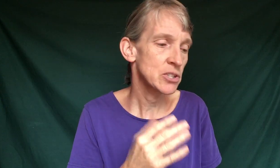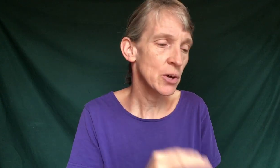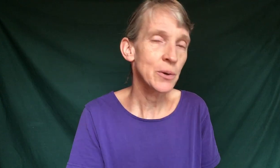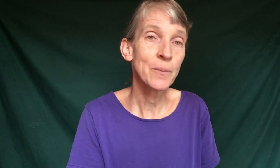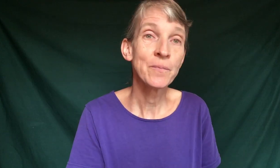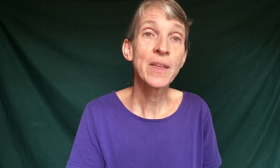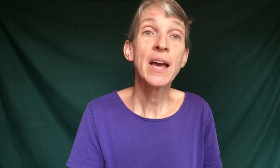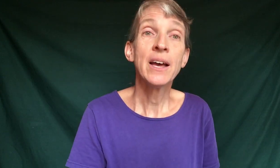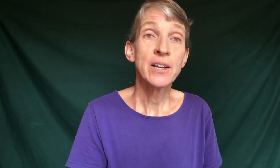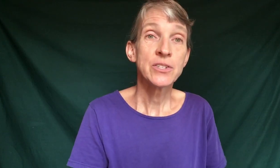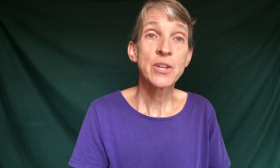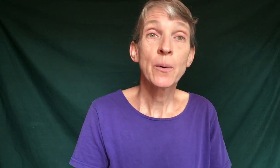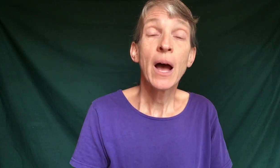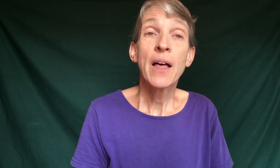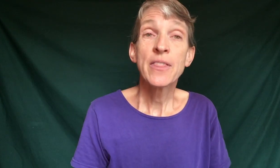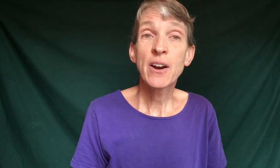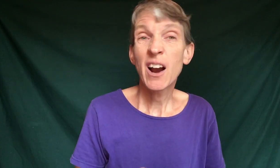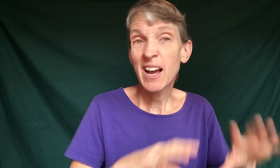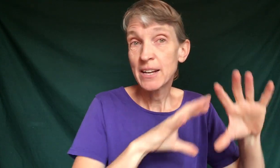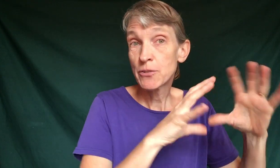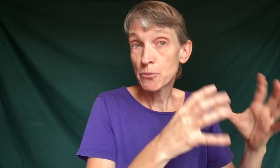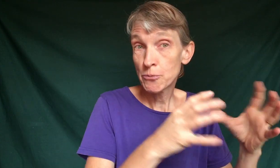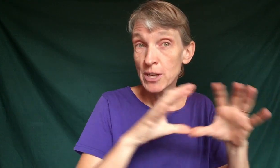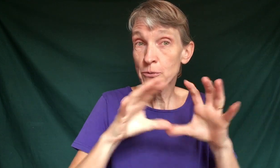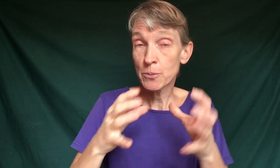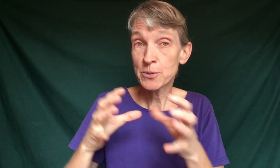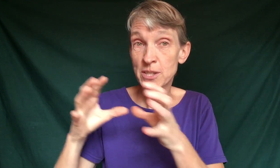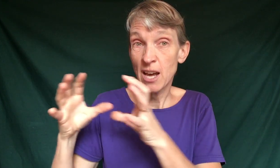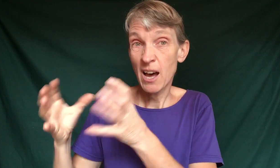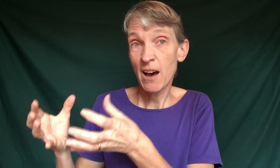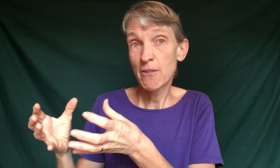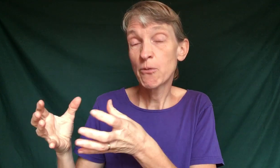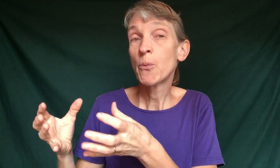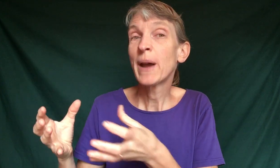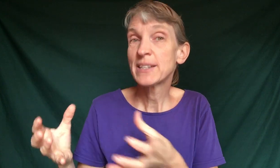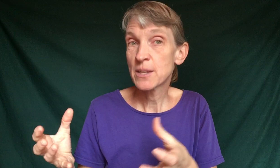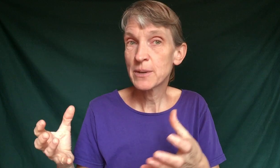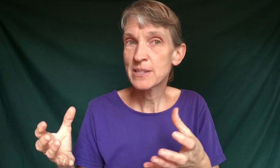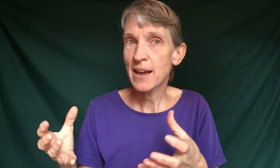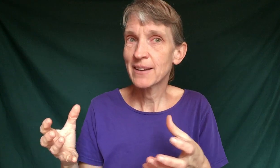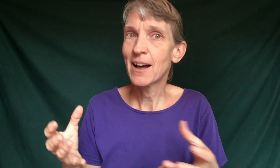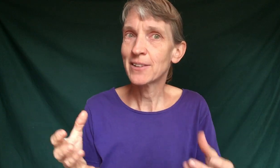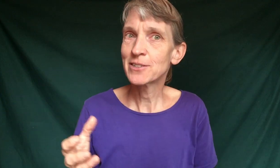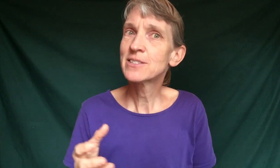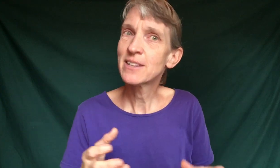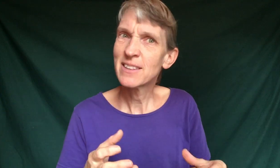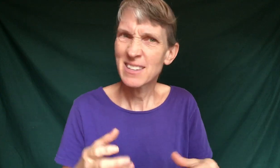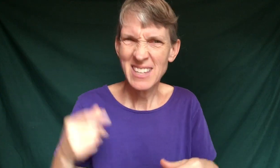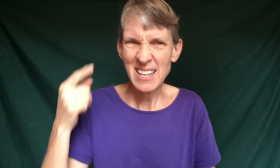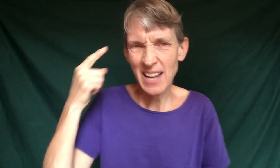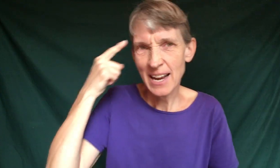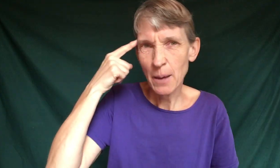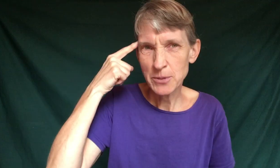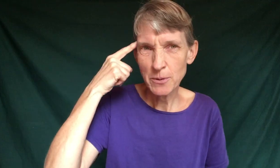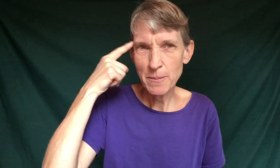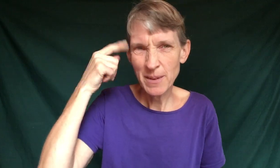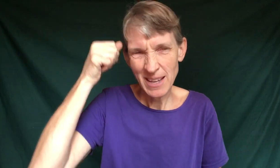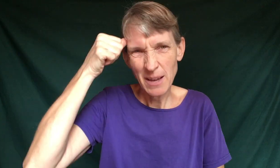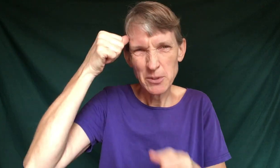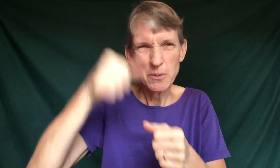show you. So there are kind of three groups of ways that we sign colors. That kind of helps you